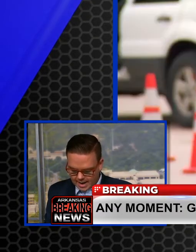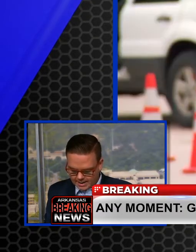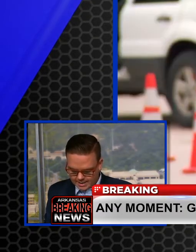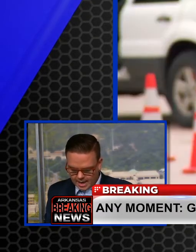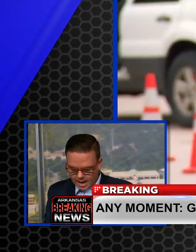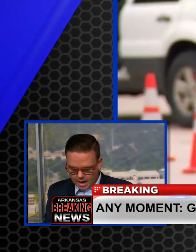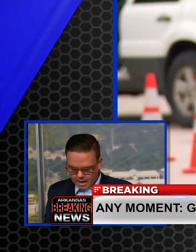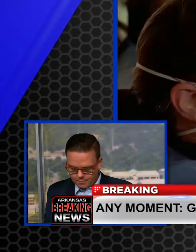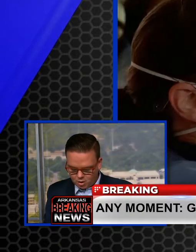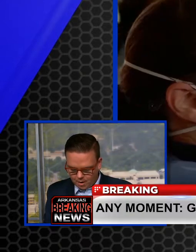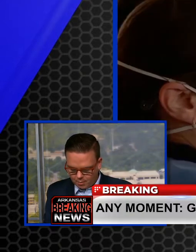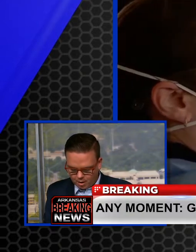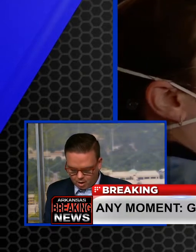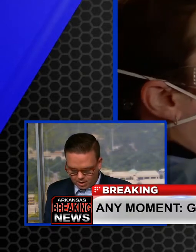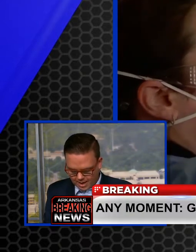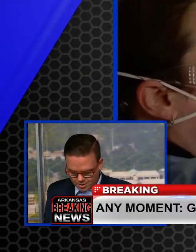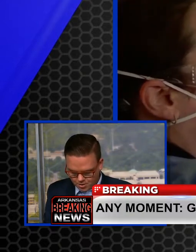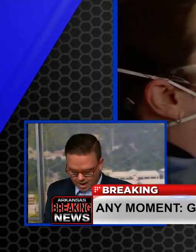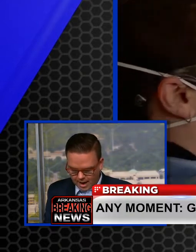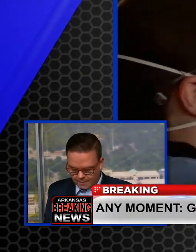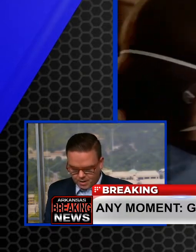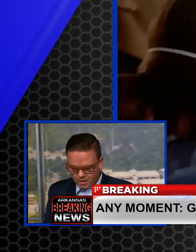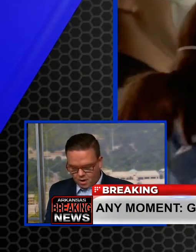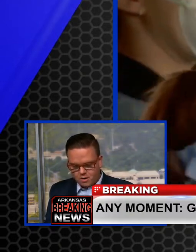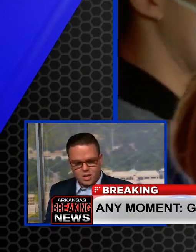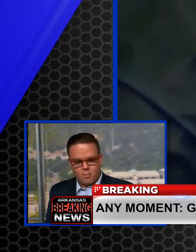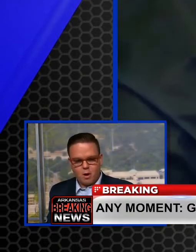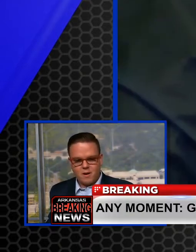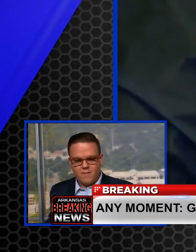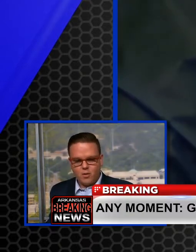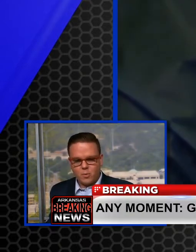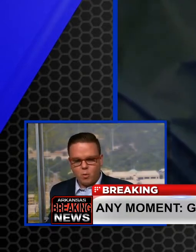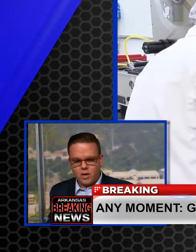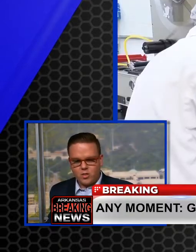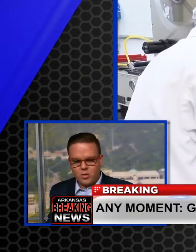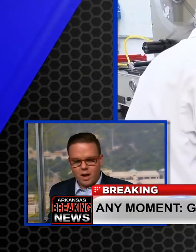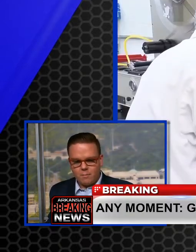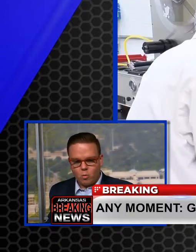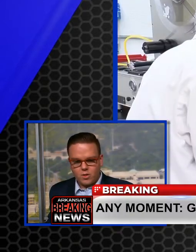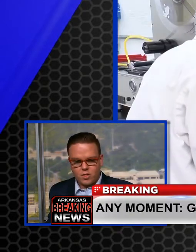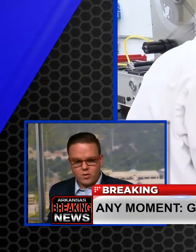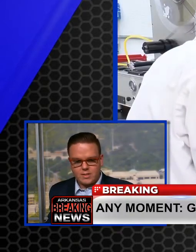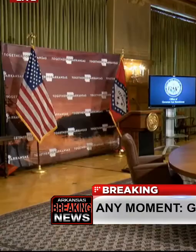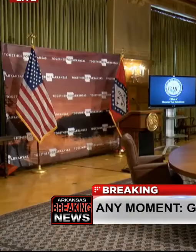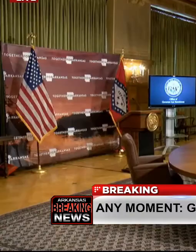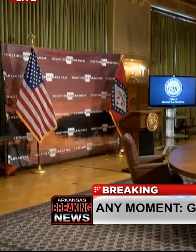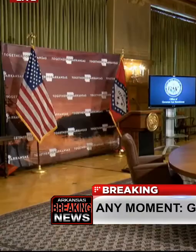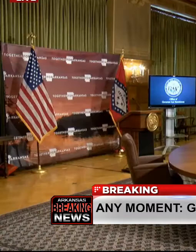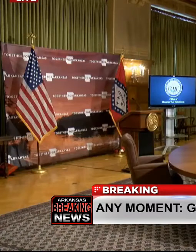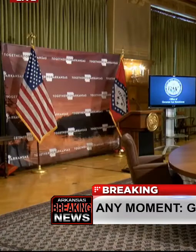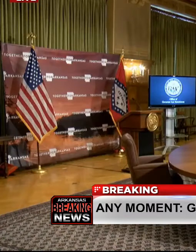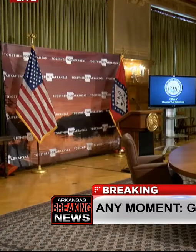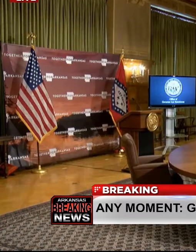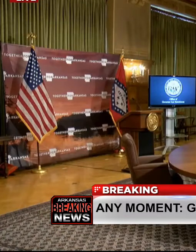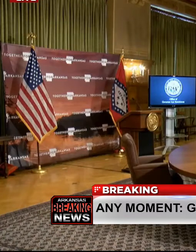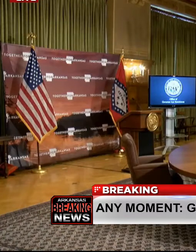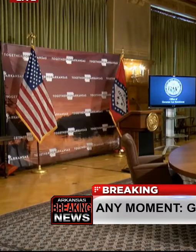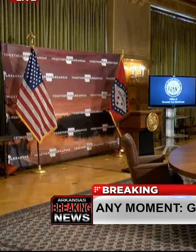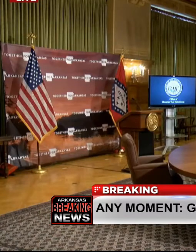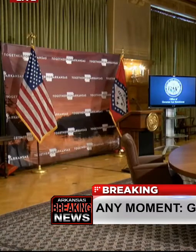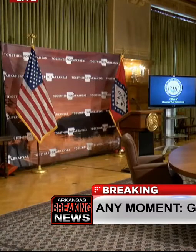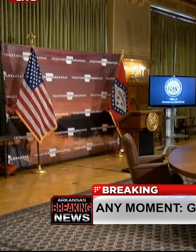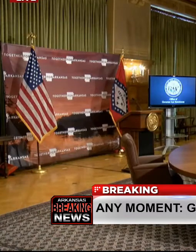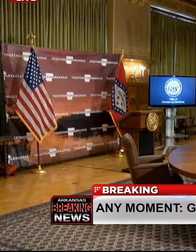previous days. You might recall yesterday the Arkansas Department of Health reported more than 1,300 cases